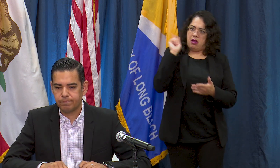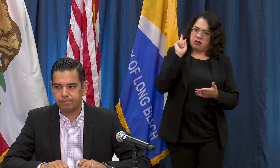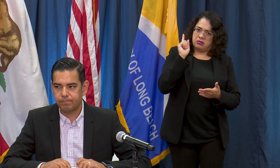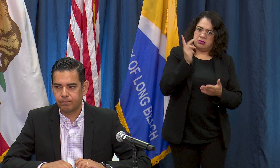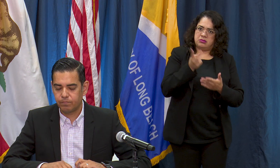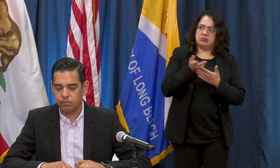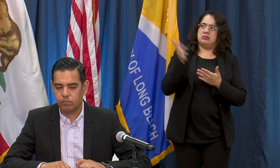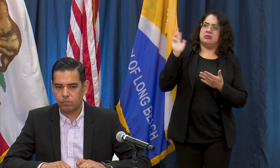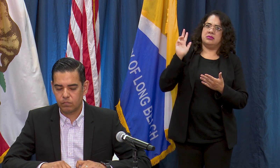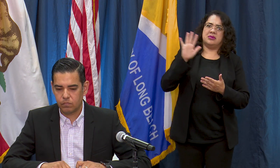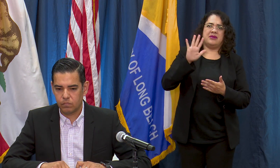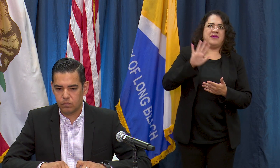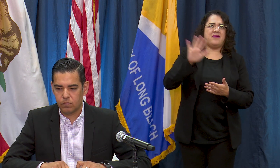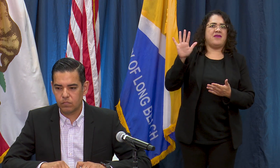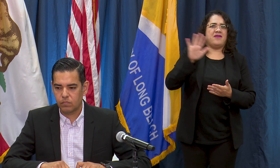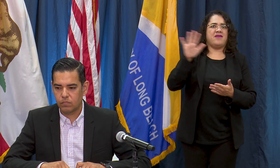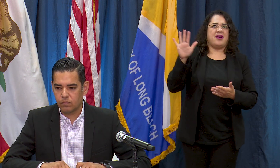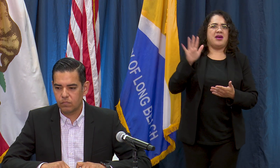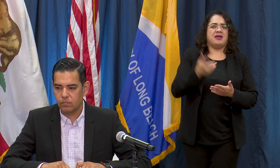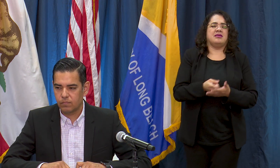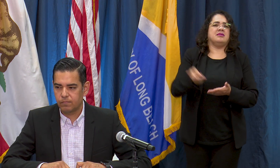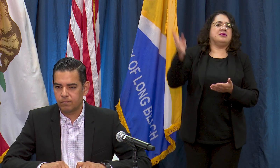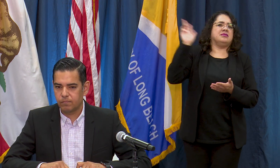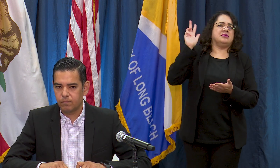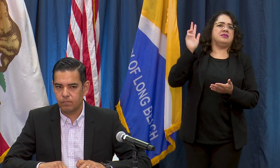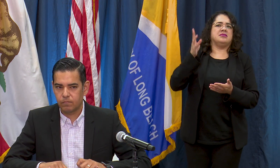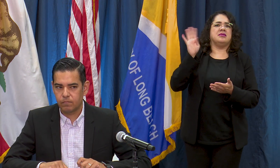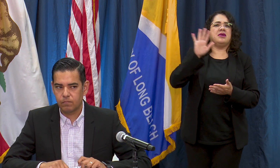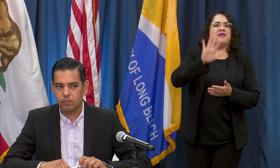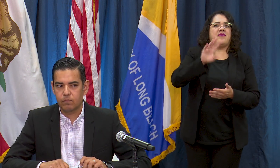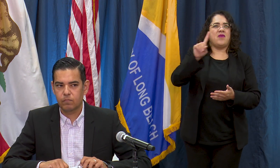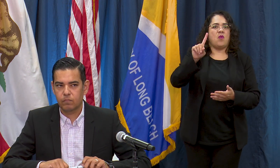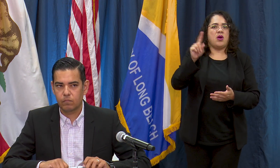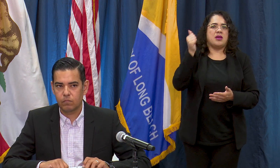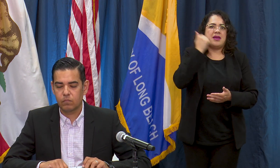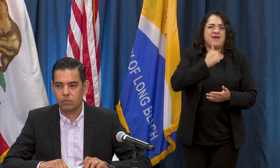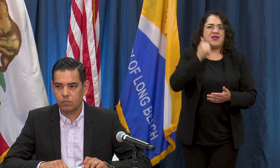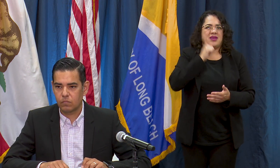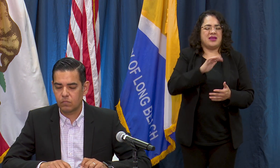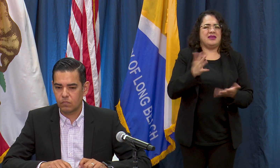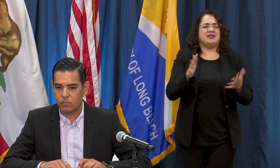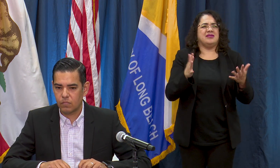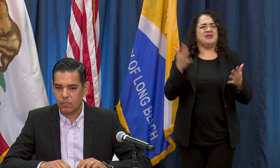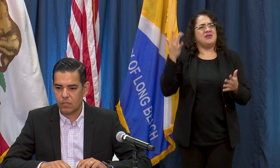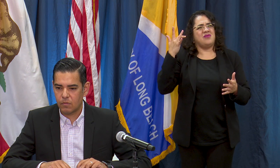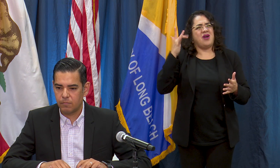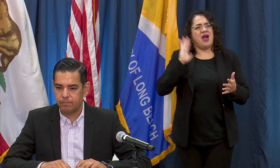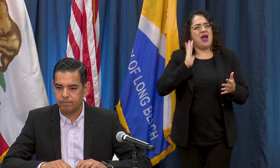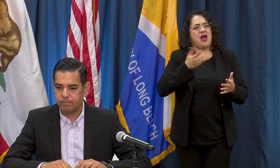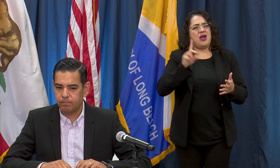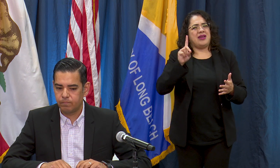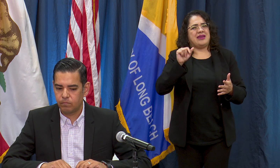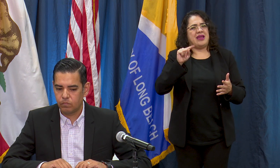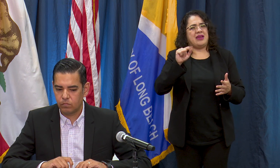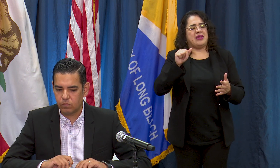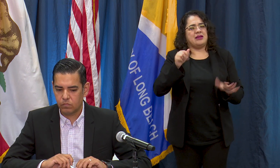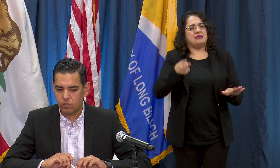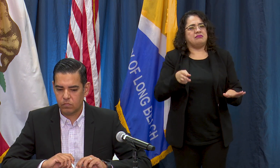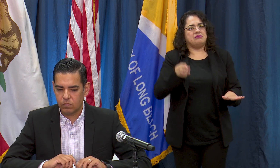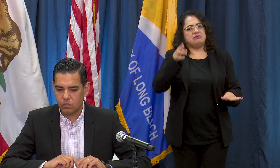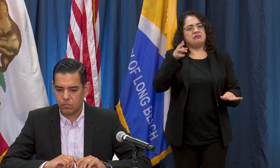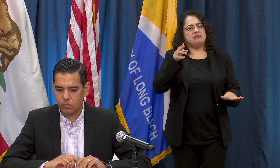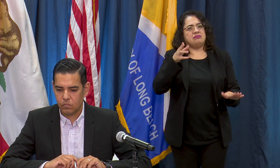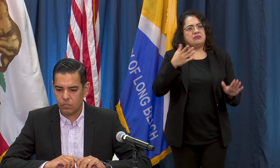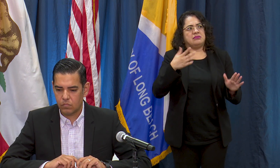The week before that, it was about 55 a day. The week before that, it was about 51 per day. Why are our